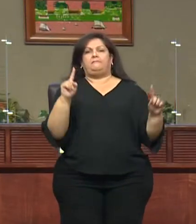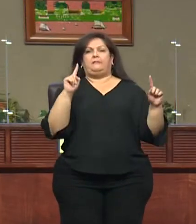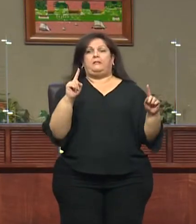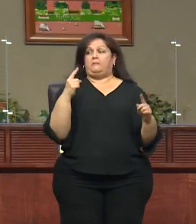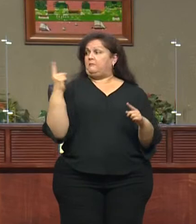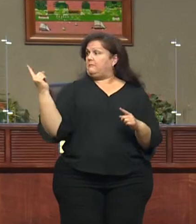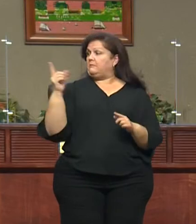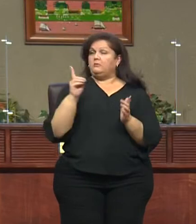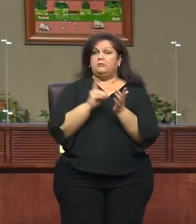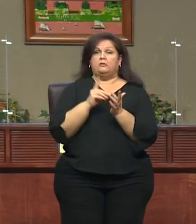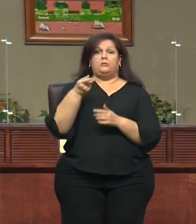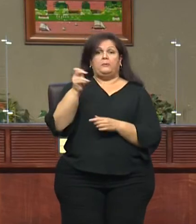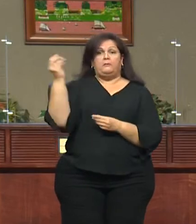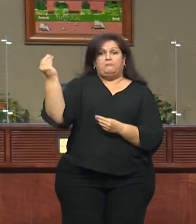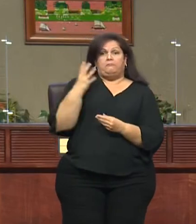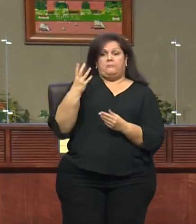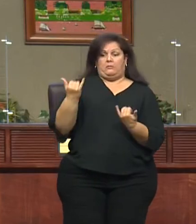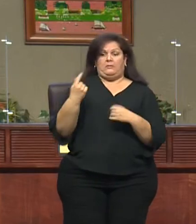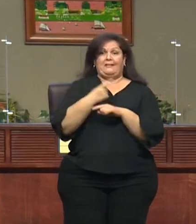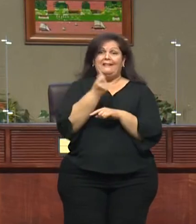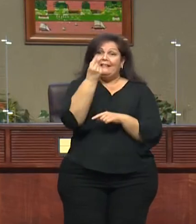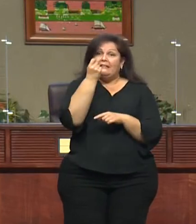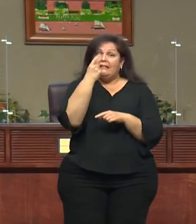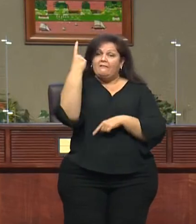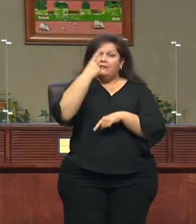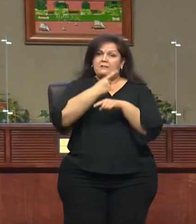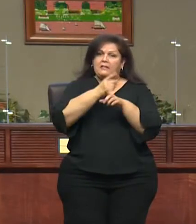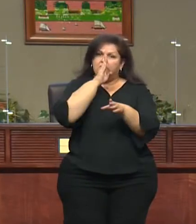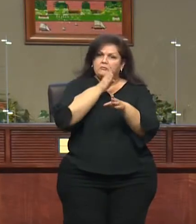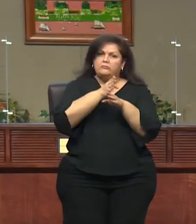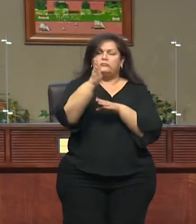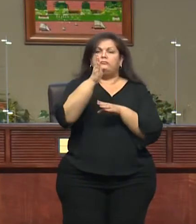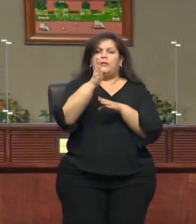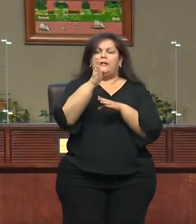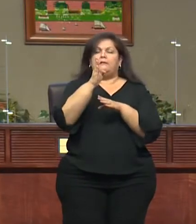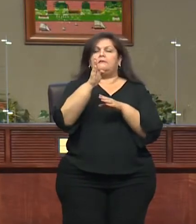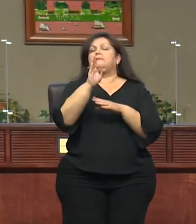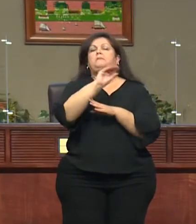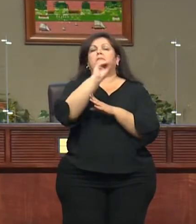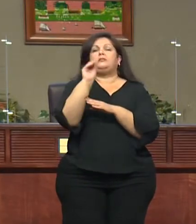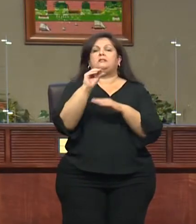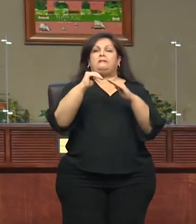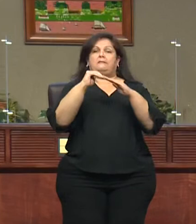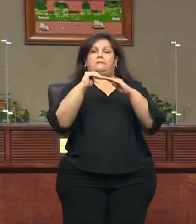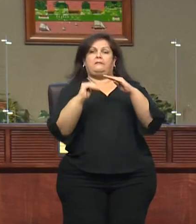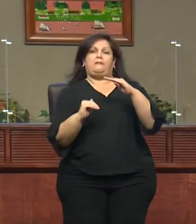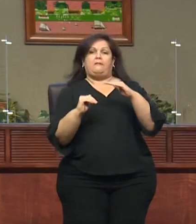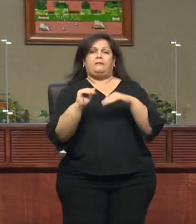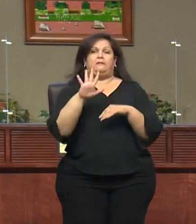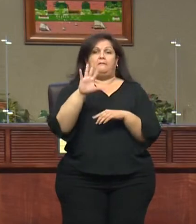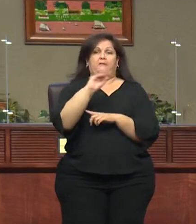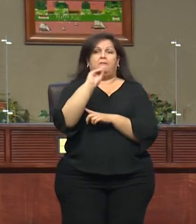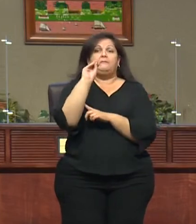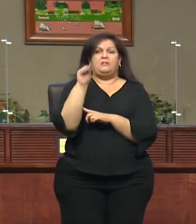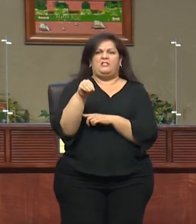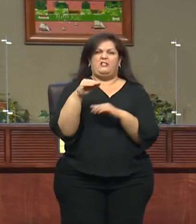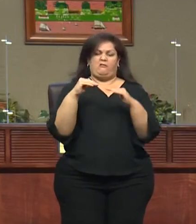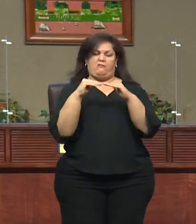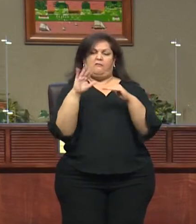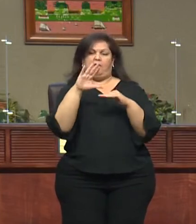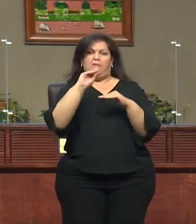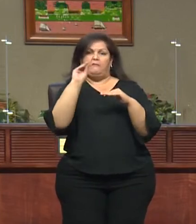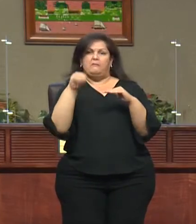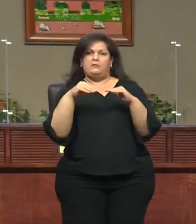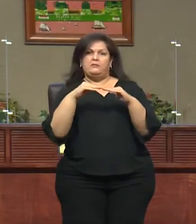day that Orange County's 14-day rolling positivity rate has been at 5%